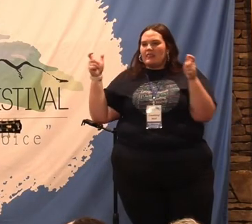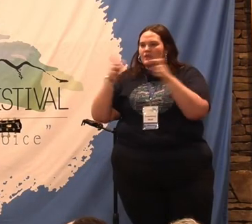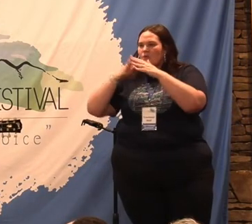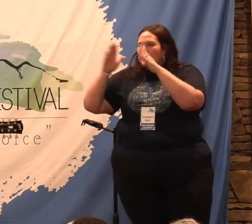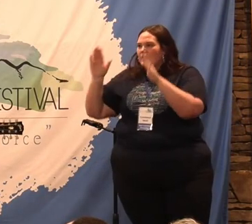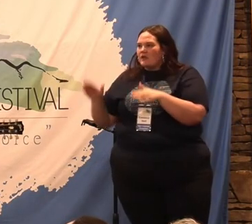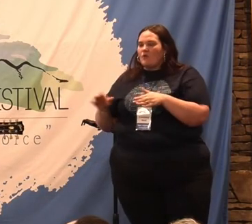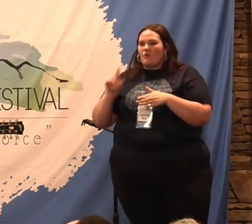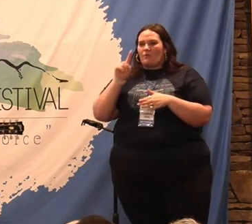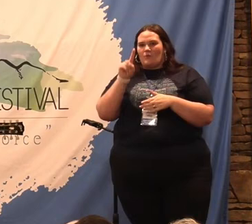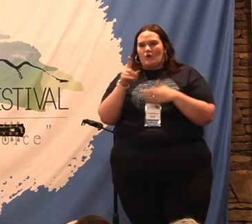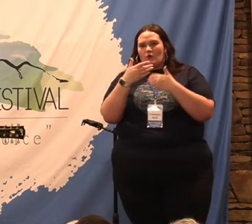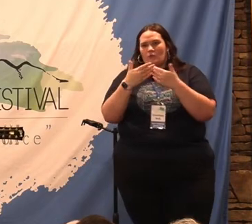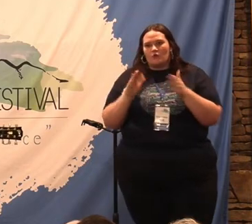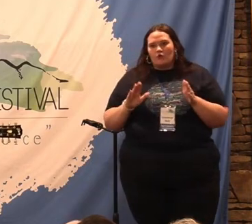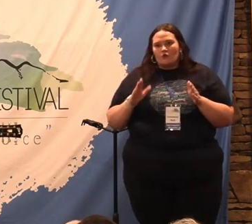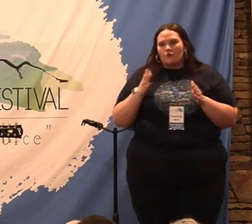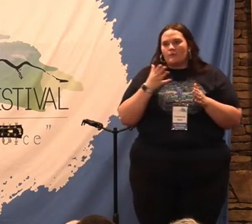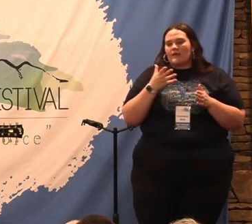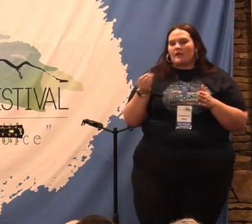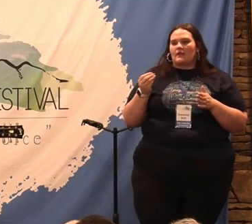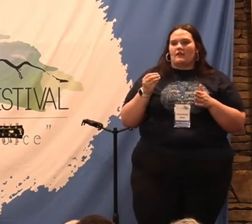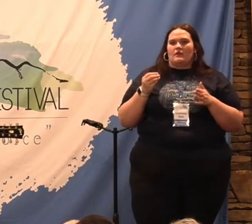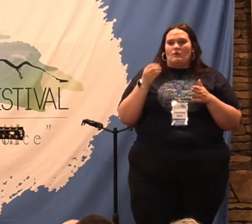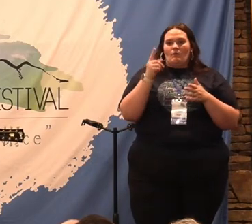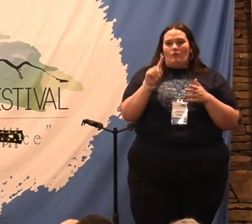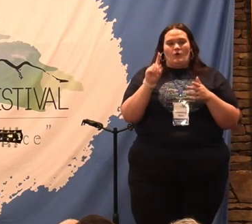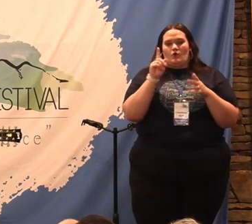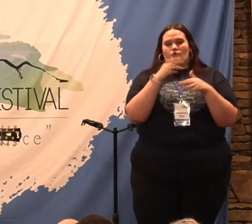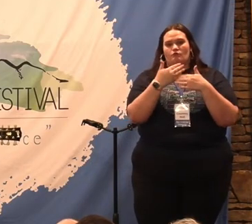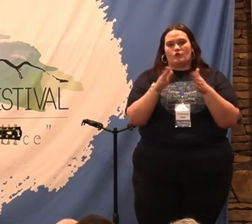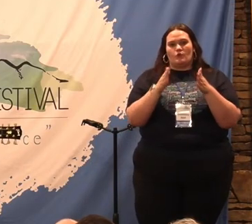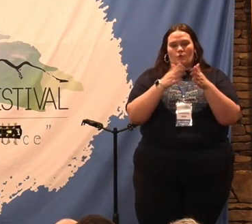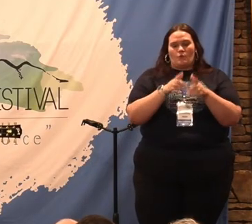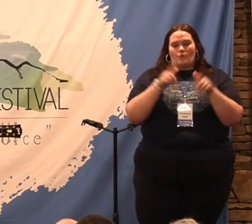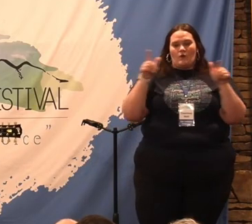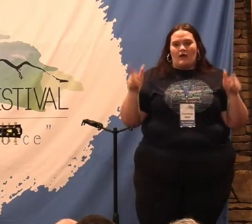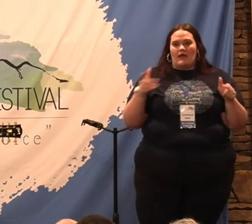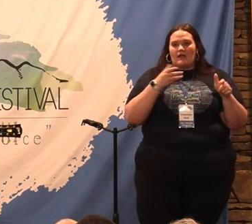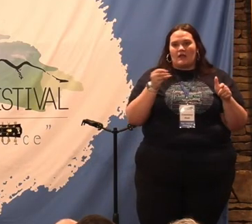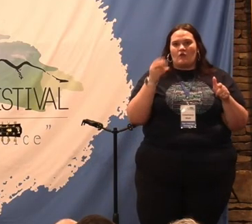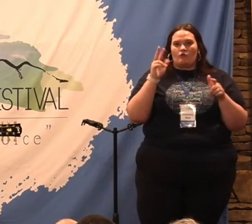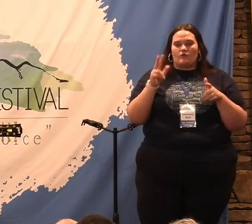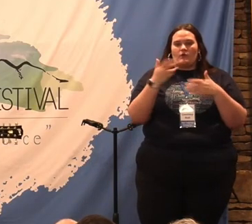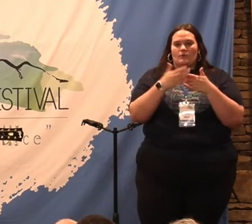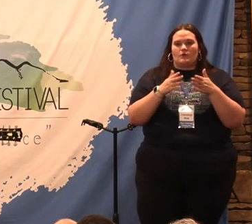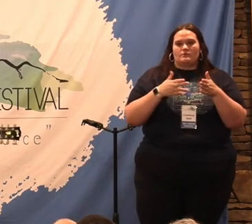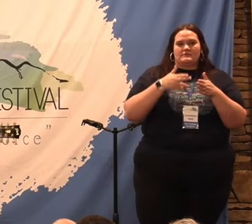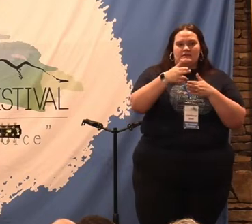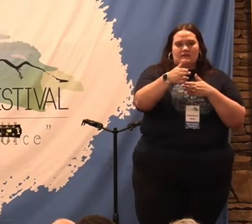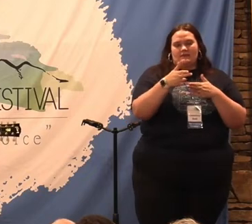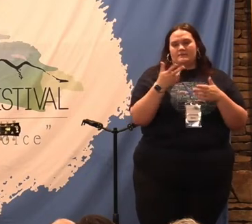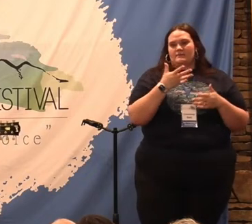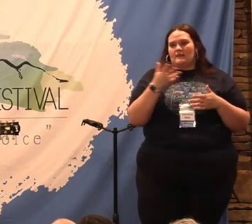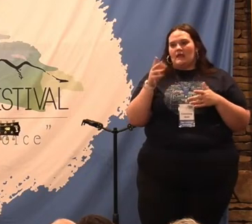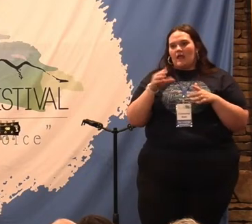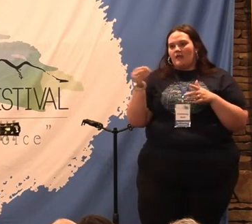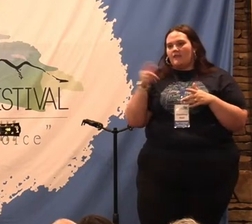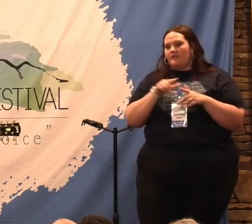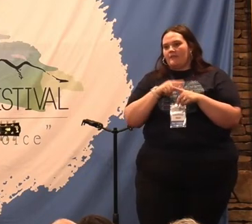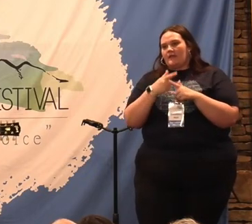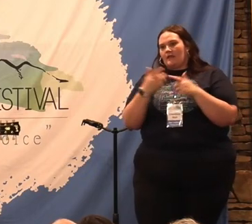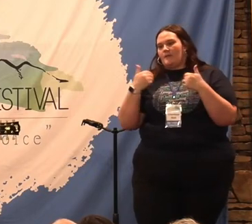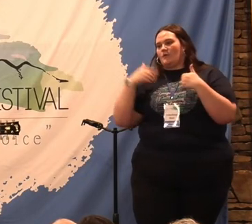room wide and three rooms deep, one right after another. Then there was another row of them right here. And then there was about four